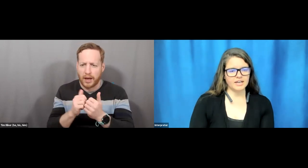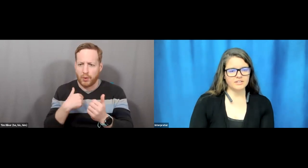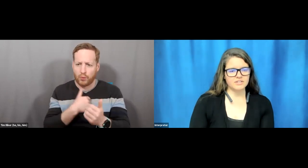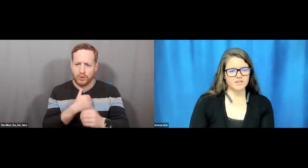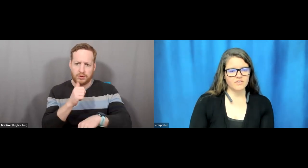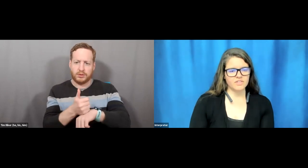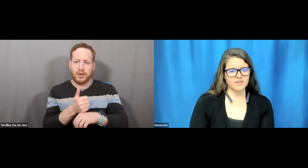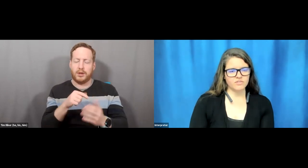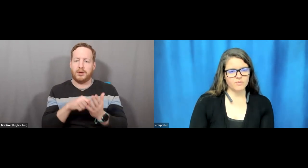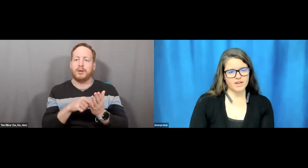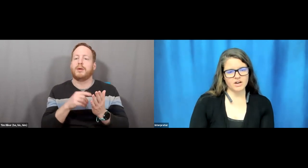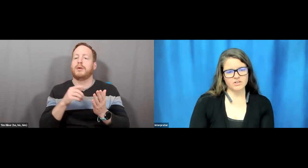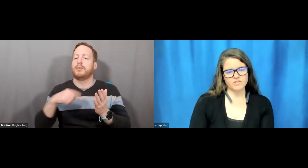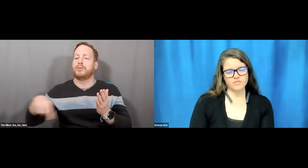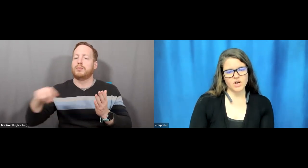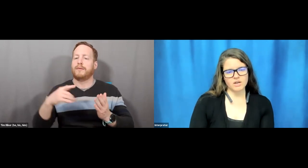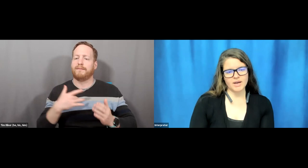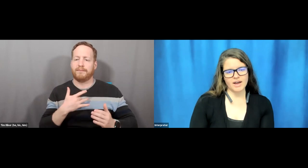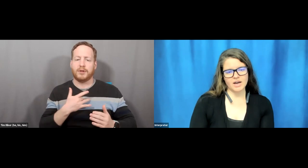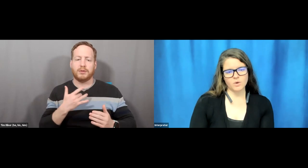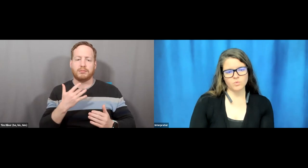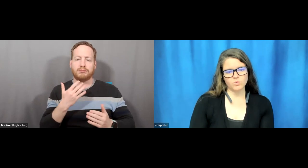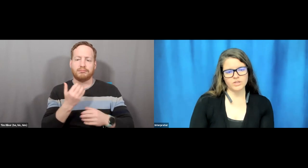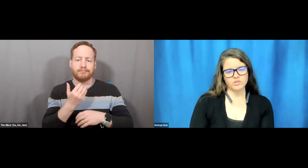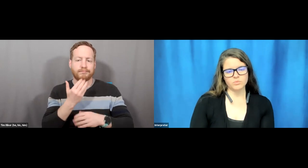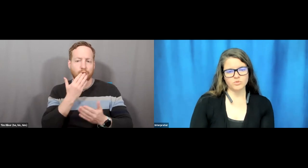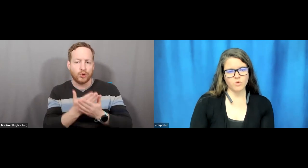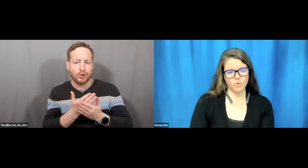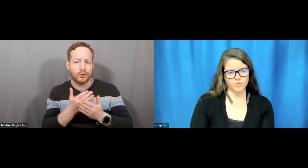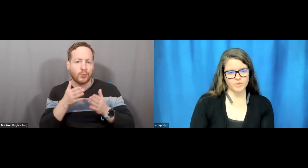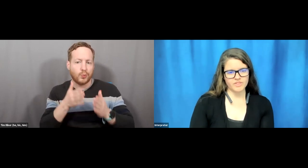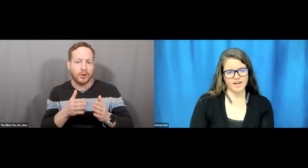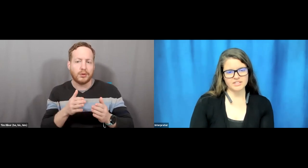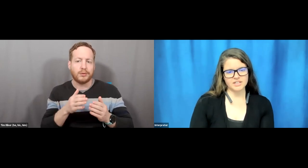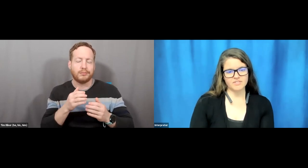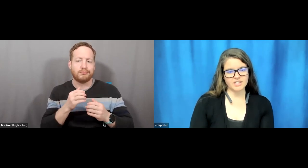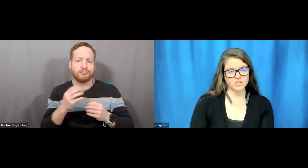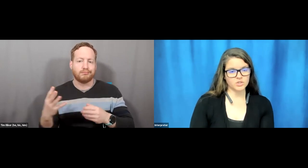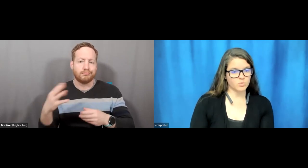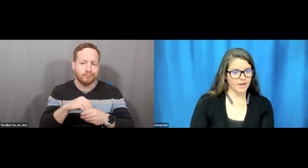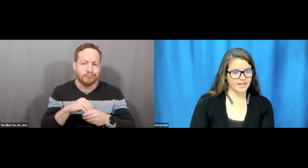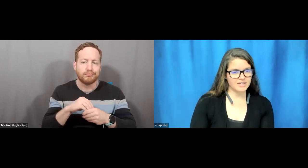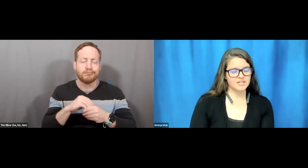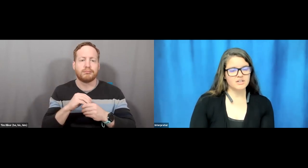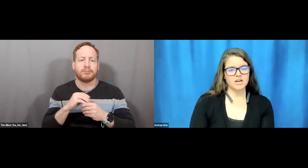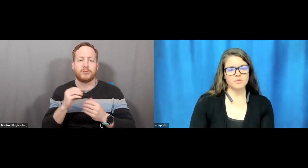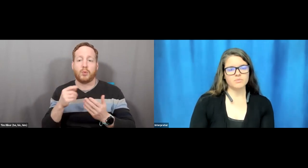And then from there, talk about how we could move forward with that, if that's a good way